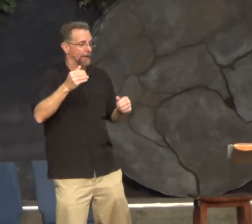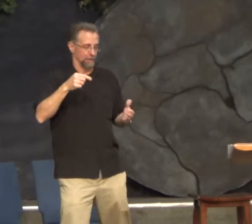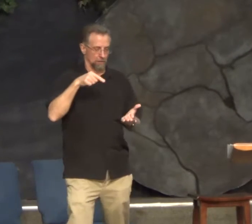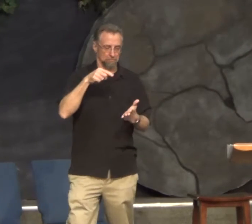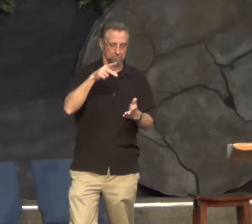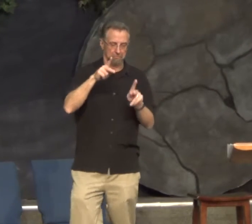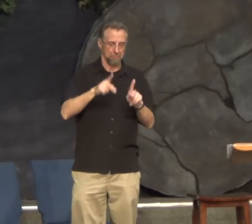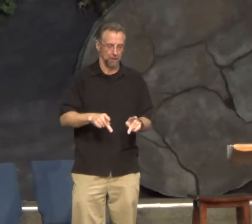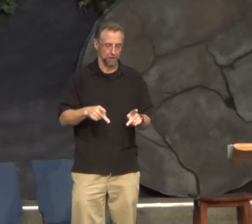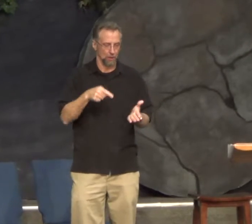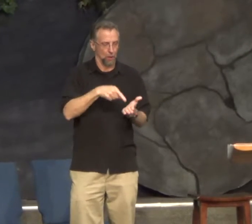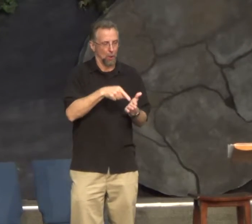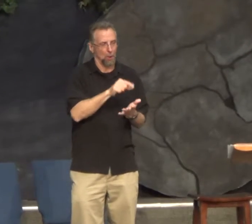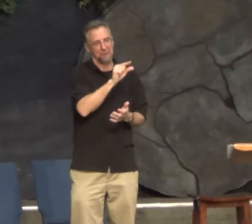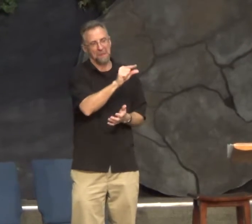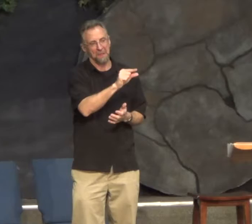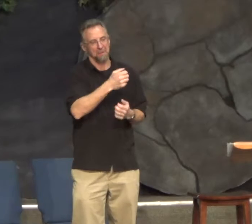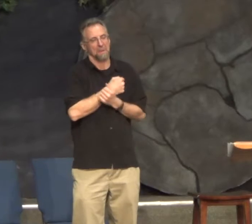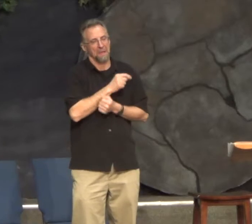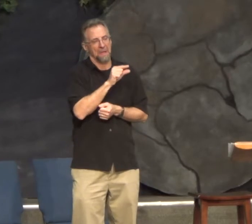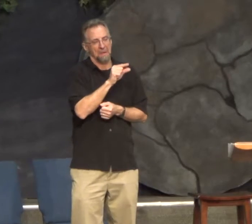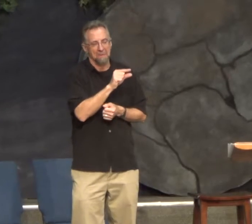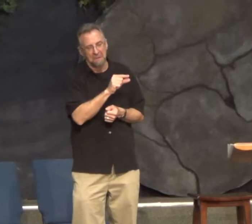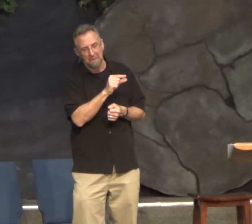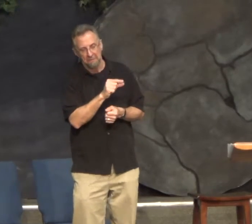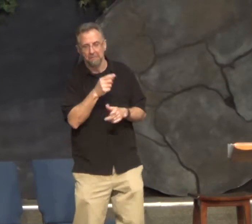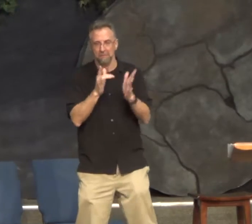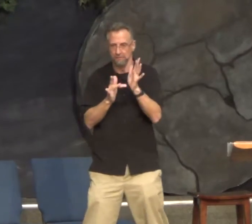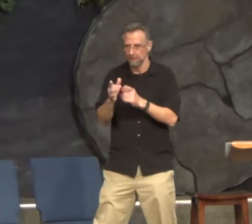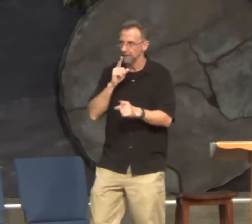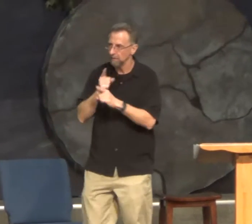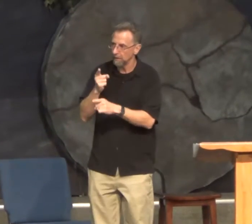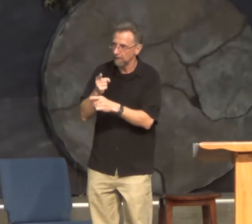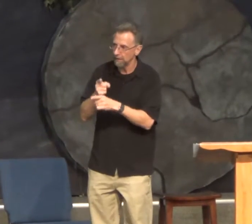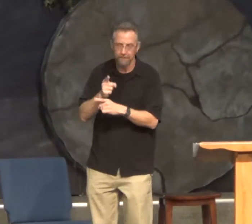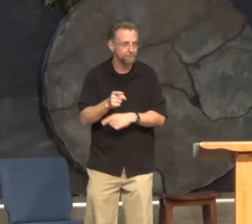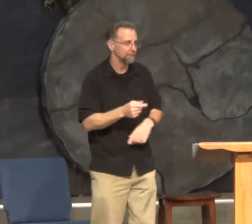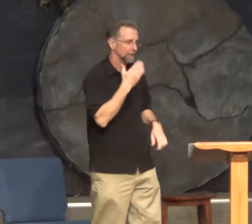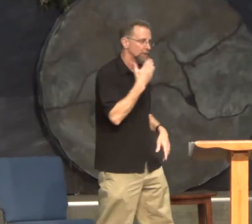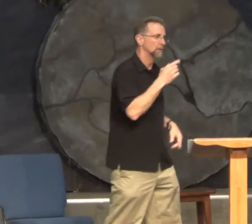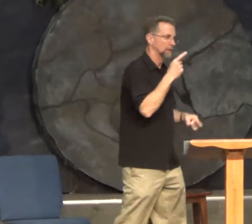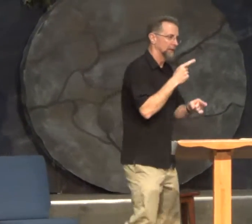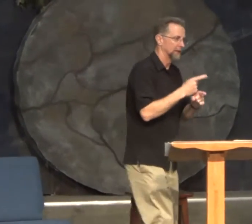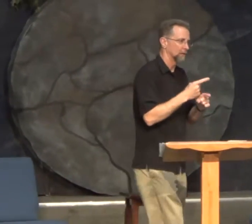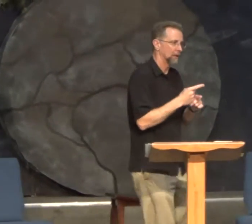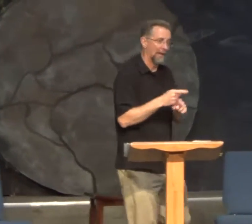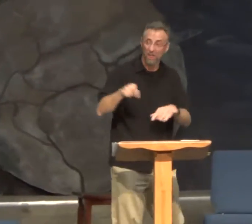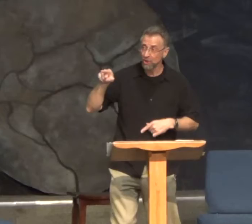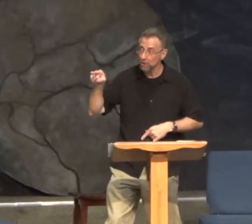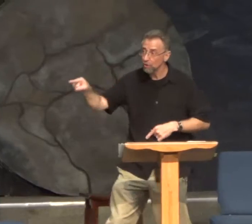Because he loved much. The one who owed little would love him. But Jesus says, maybe. Maybe you're